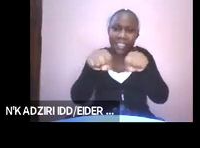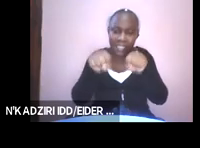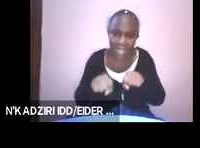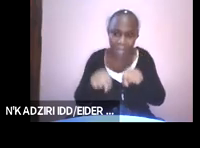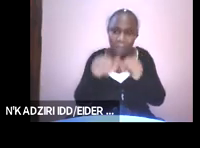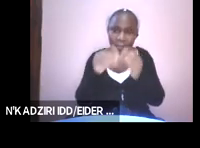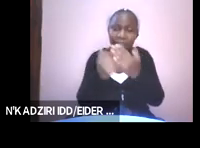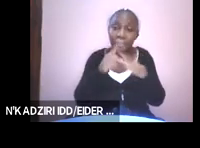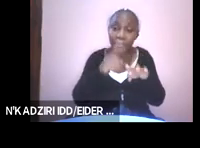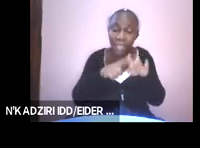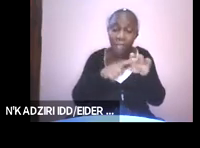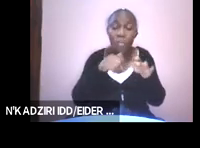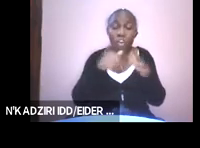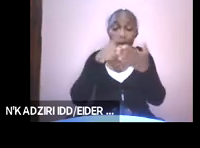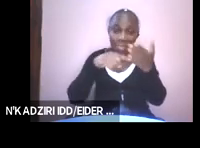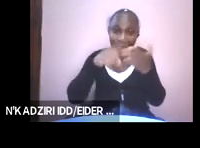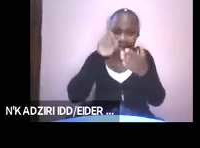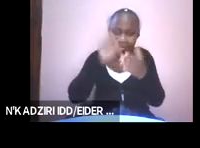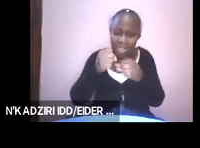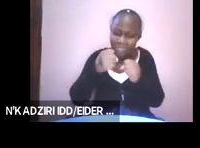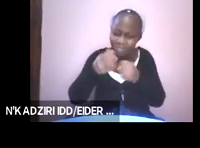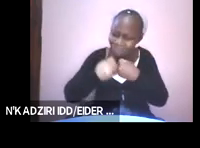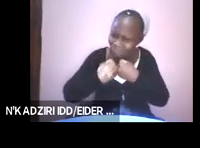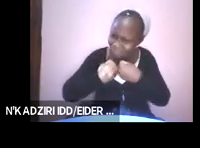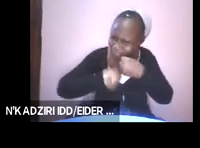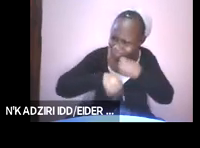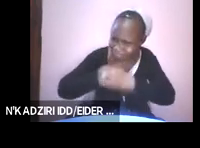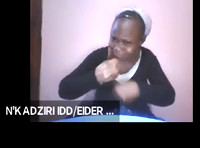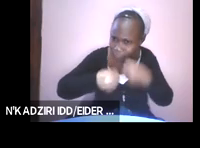struggle. We have to keep finding ways to speak back to